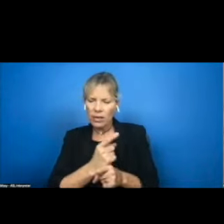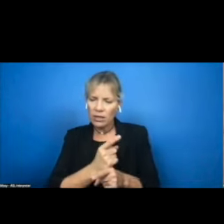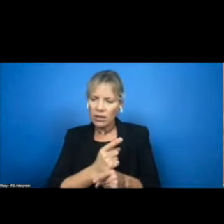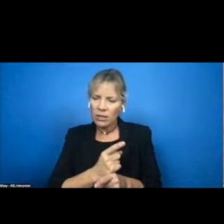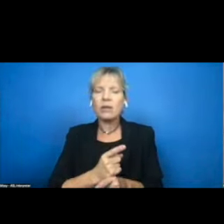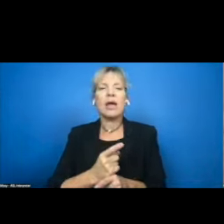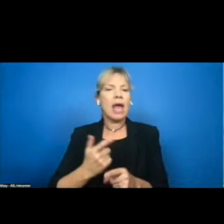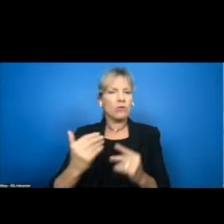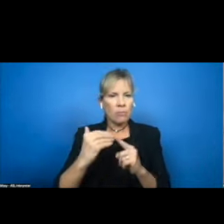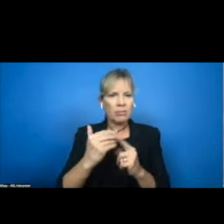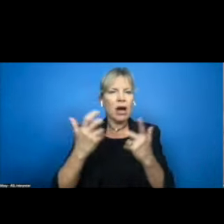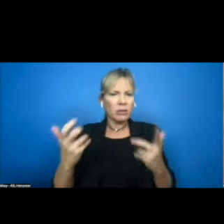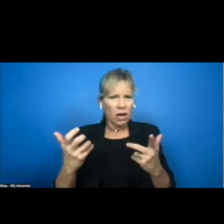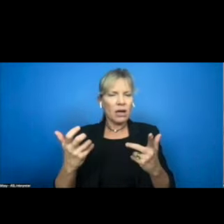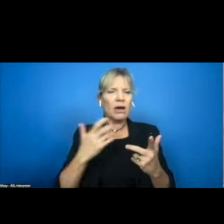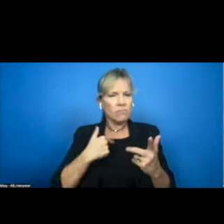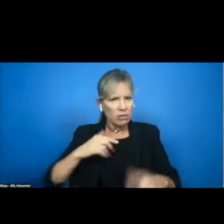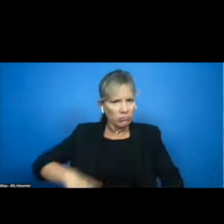lot of my childhood upbringing.